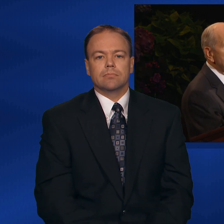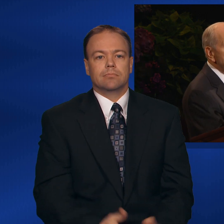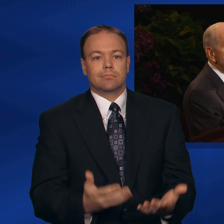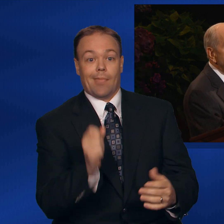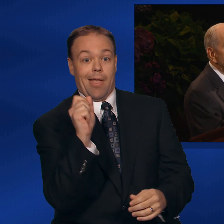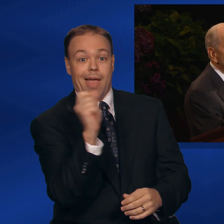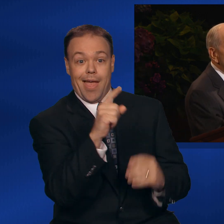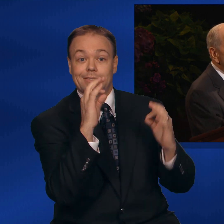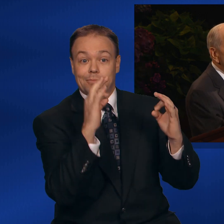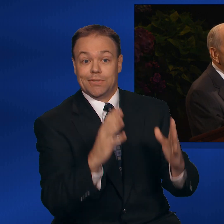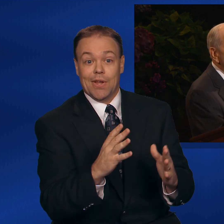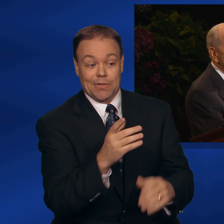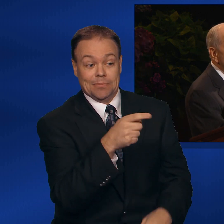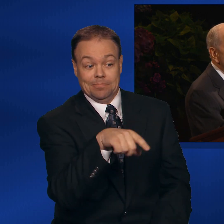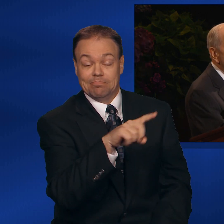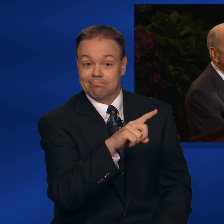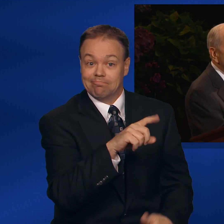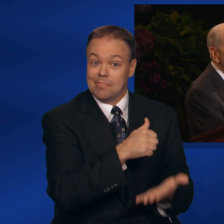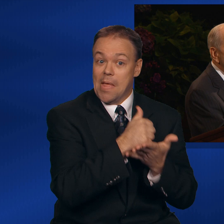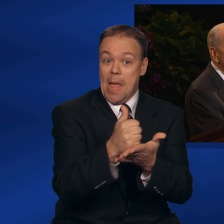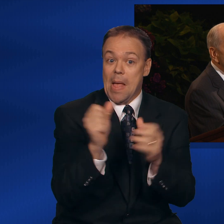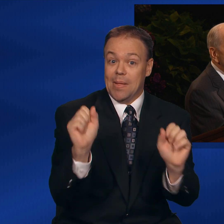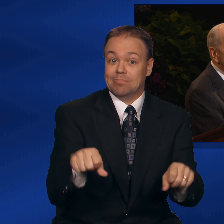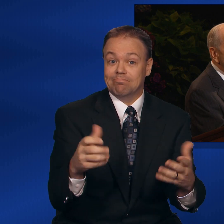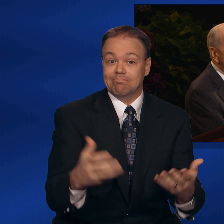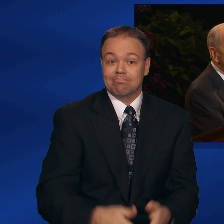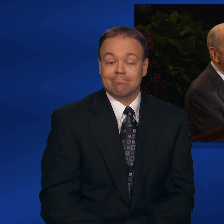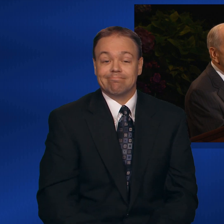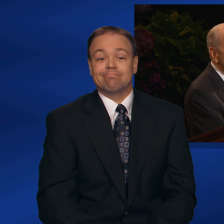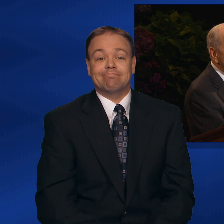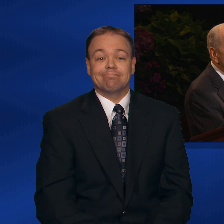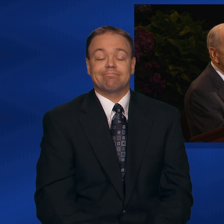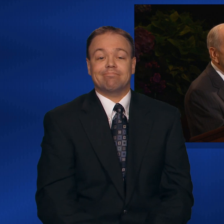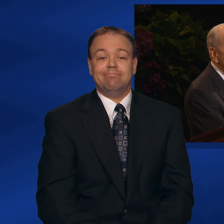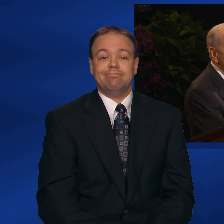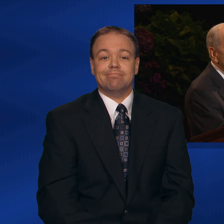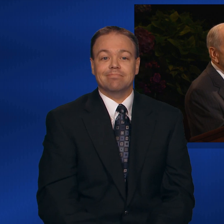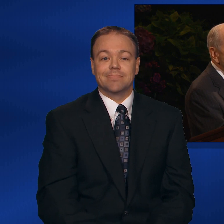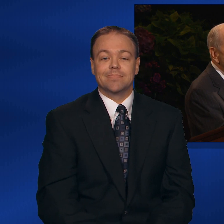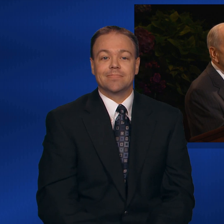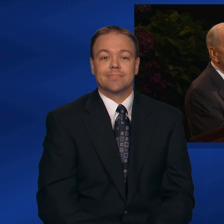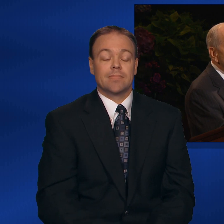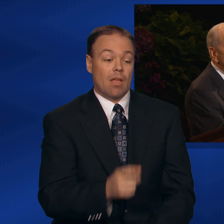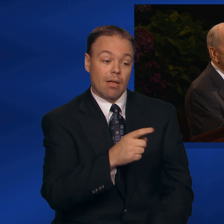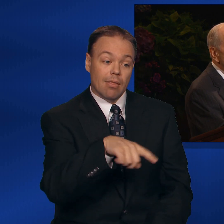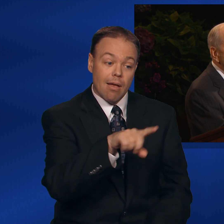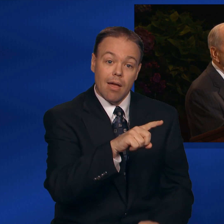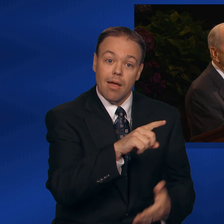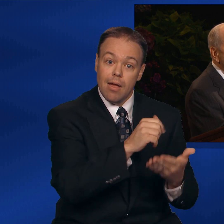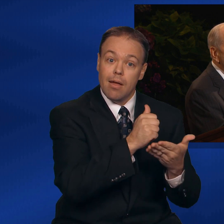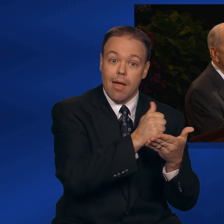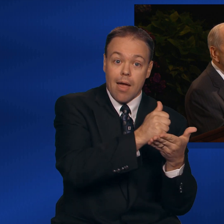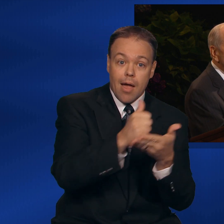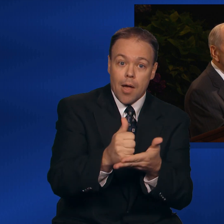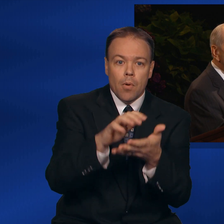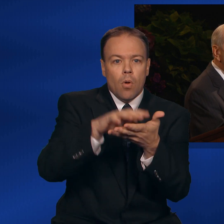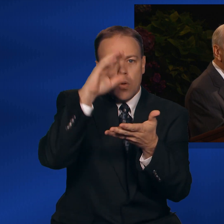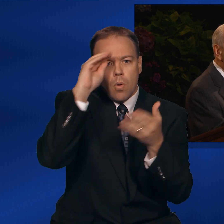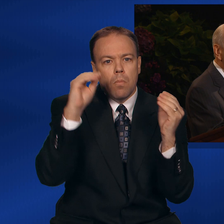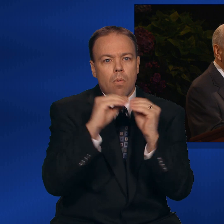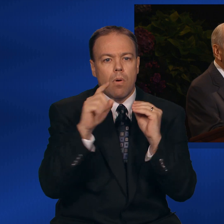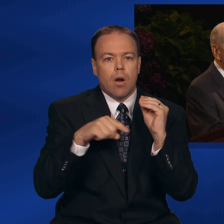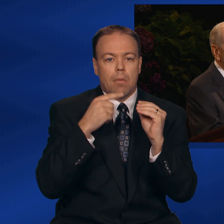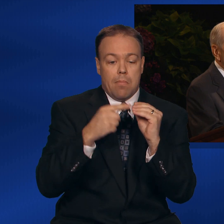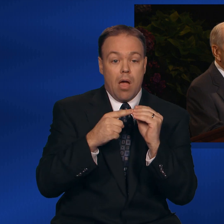Ask the missionaries. They can help you. They can help you to learn more about the